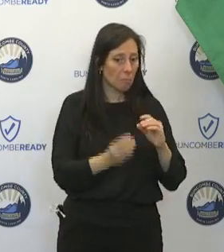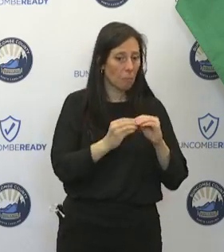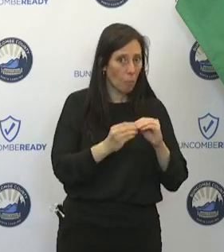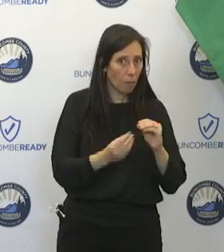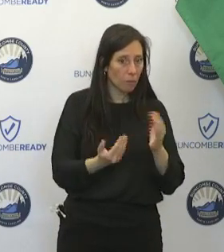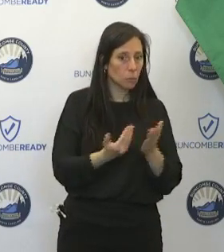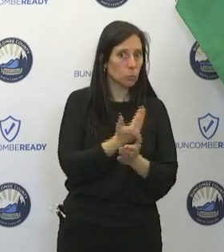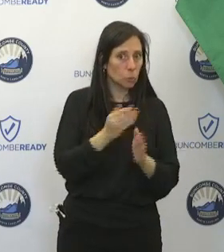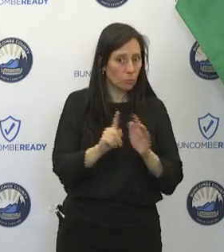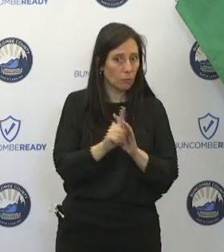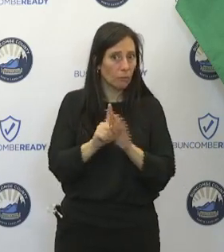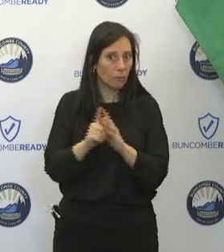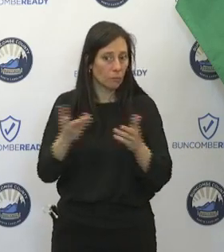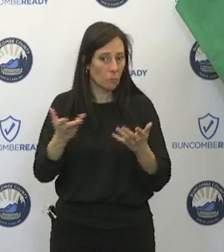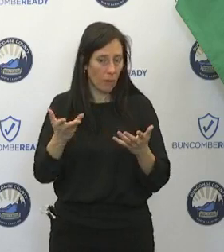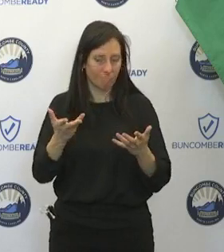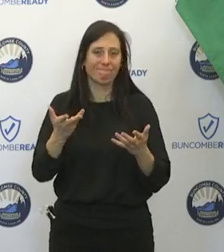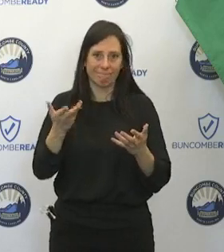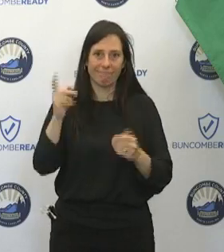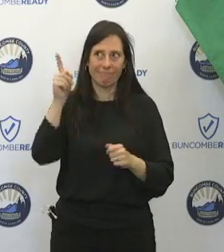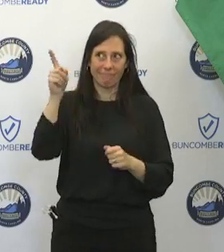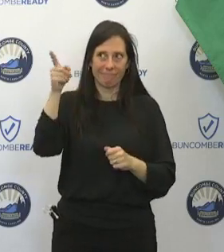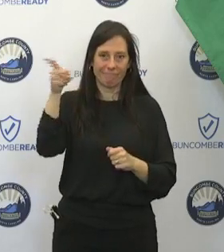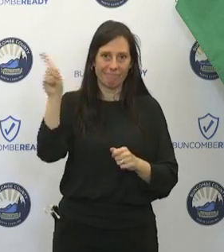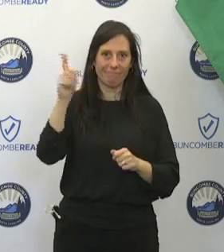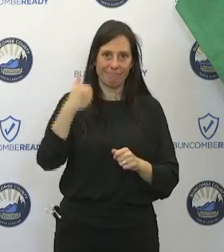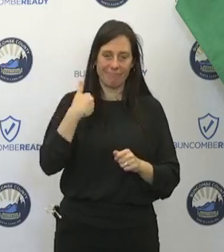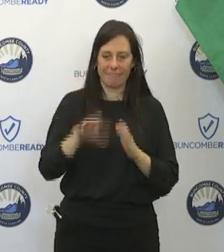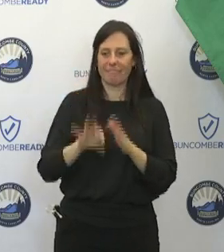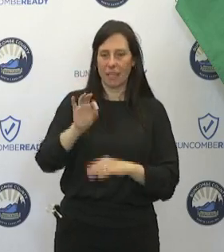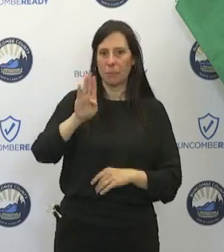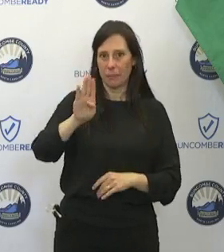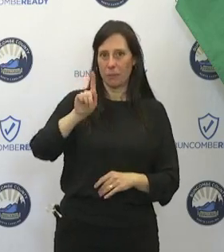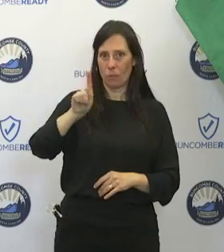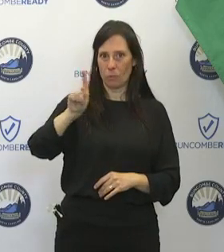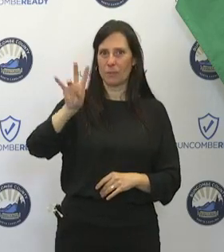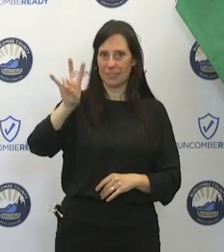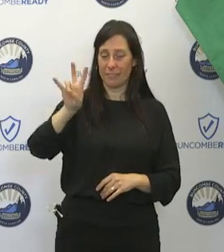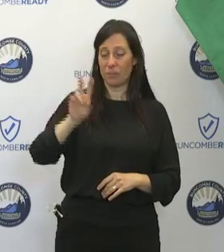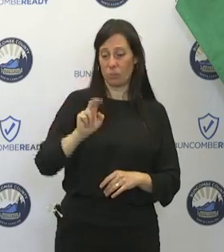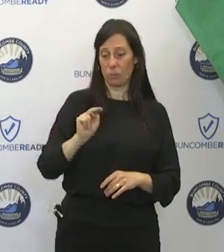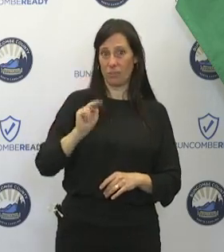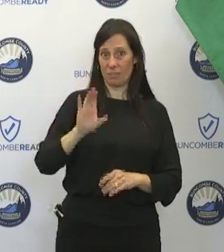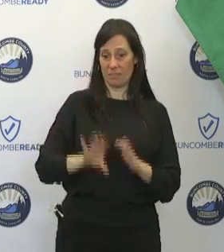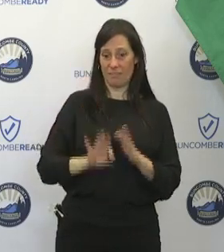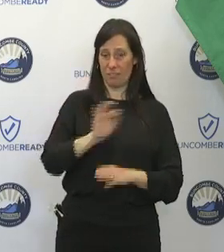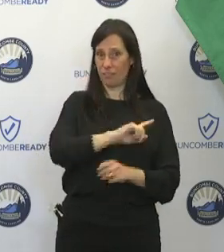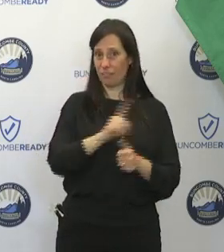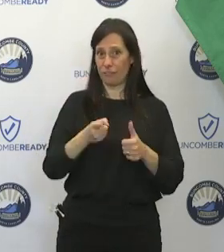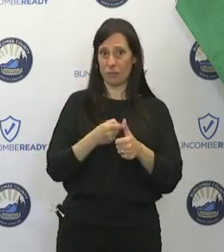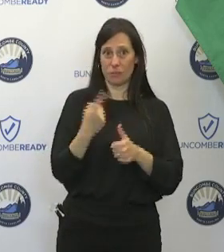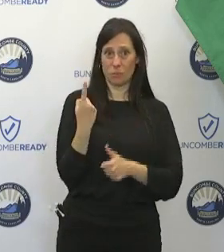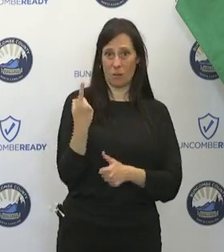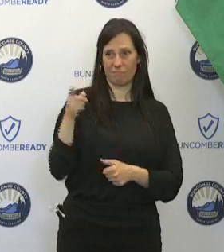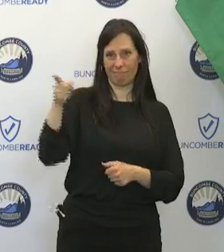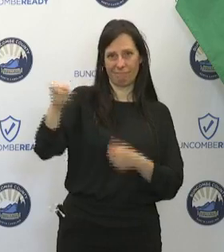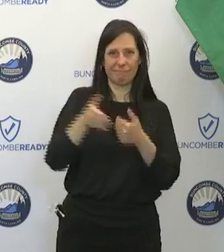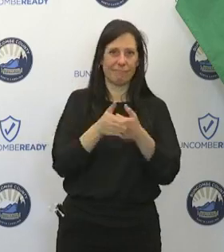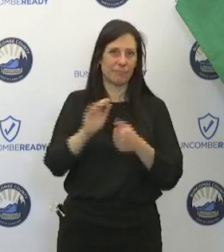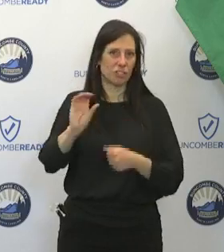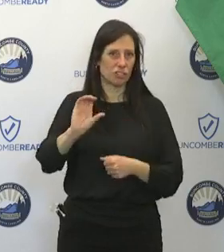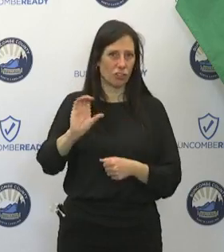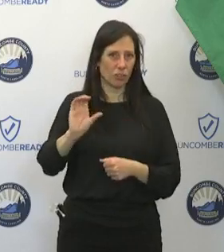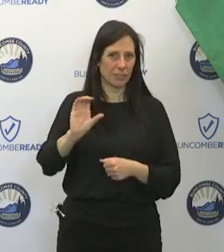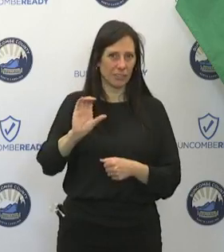circulating. The first known case of B117 in North Carolina was identified in Mecklenburg County and announced on